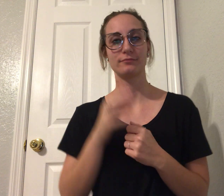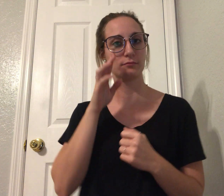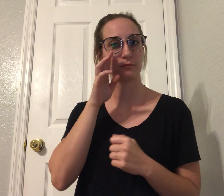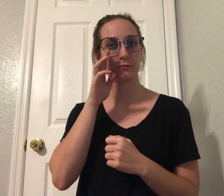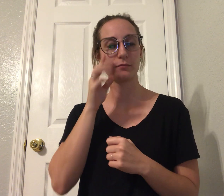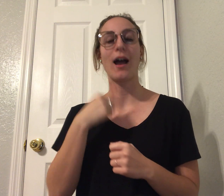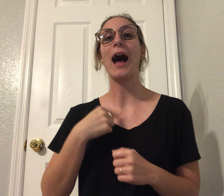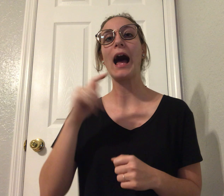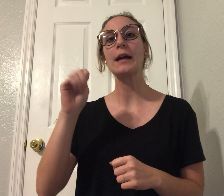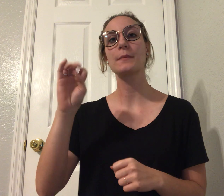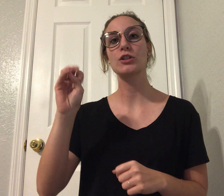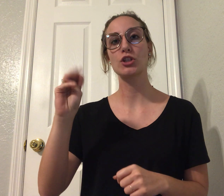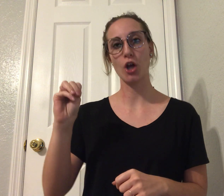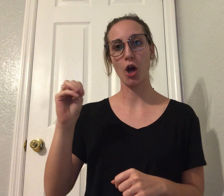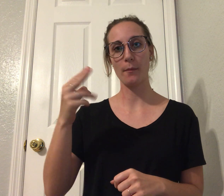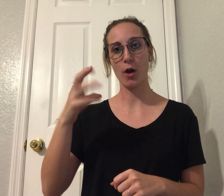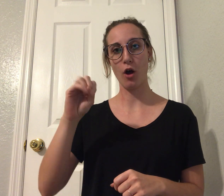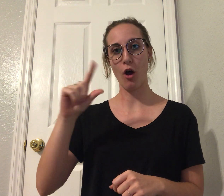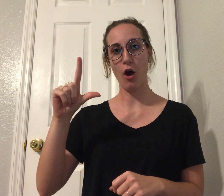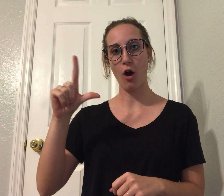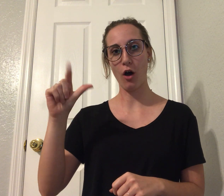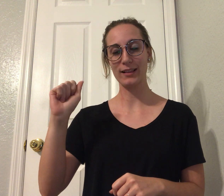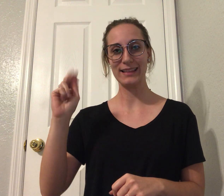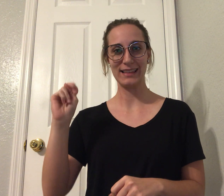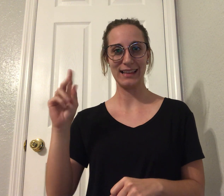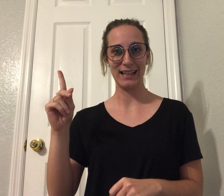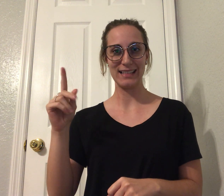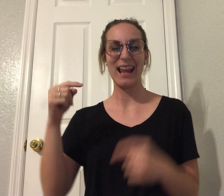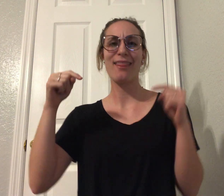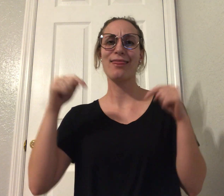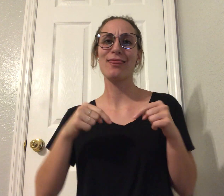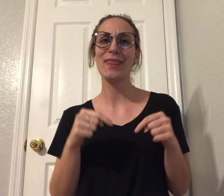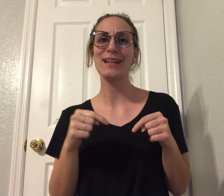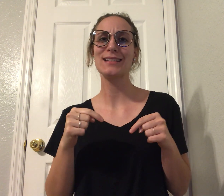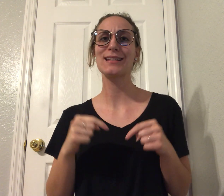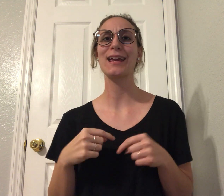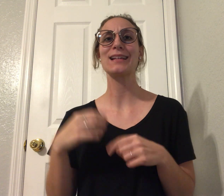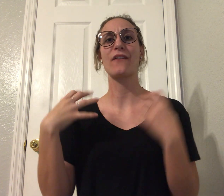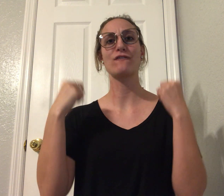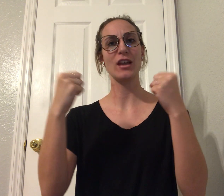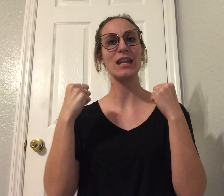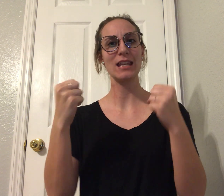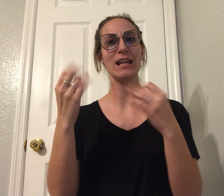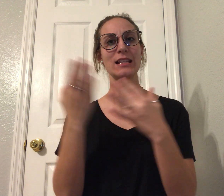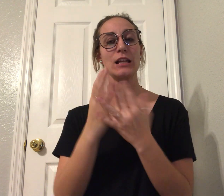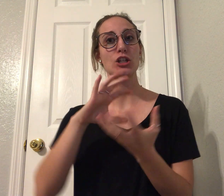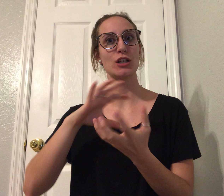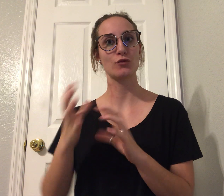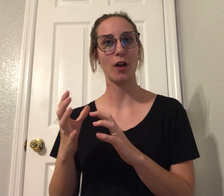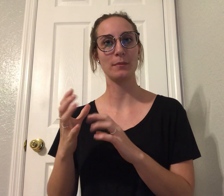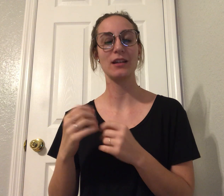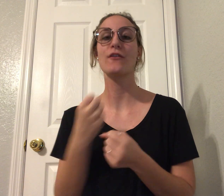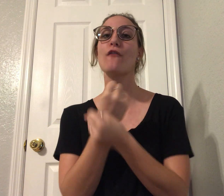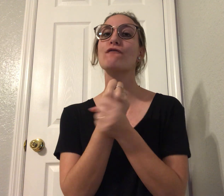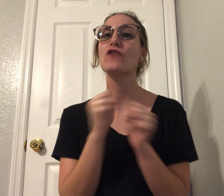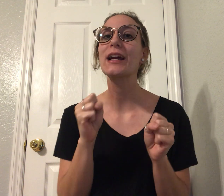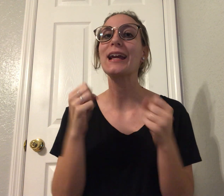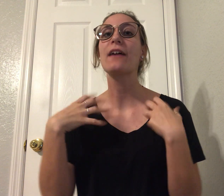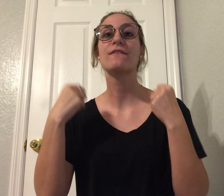I am Tom Holland, and this is Fitness Disrupted. Free fitness. 11 ways to